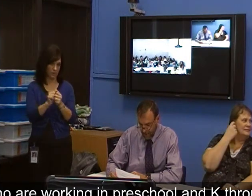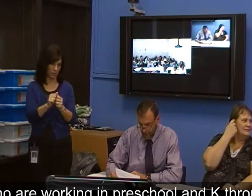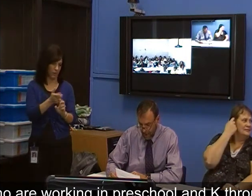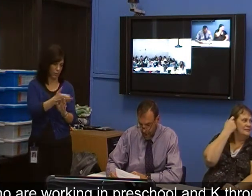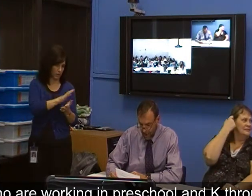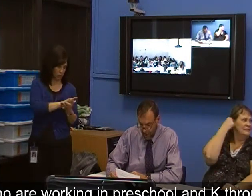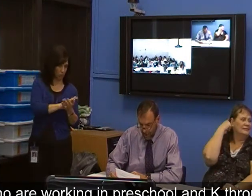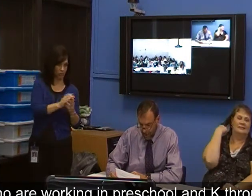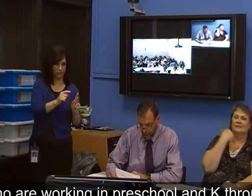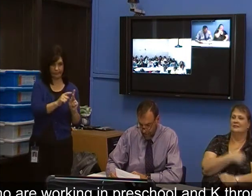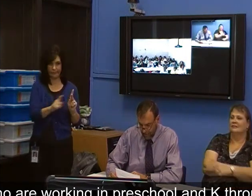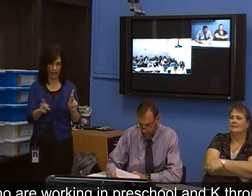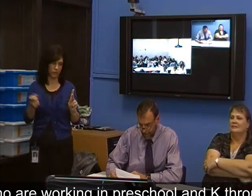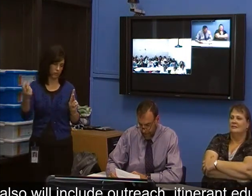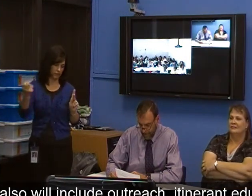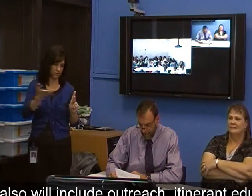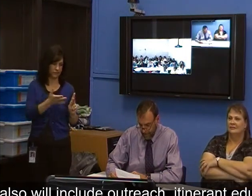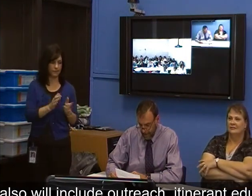K-12.